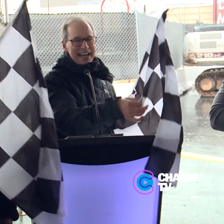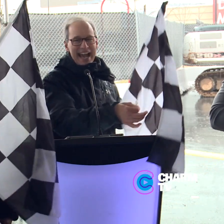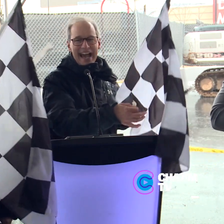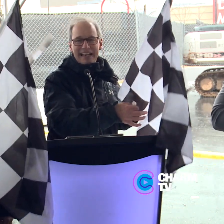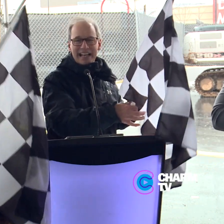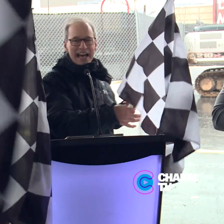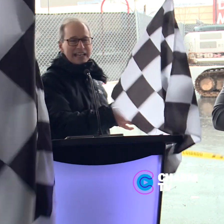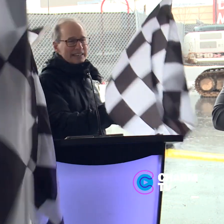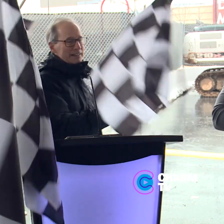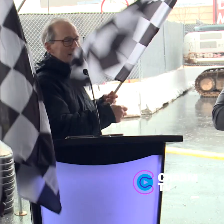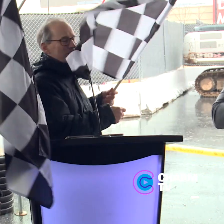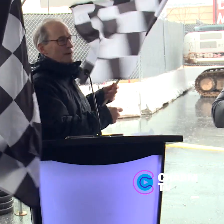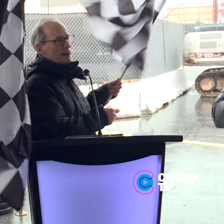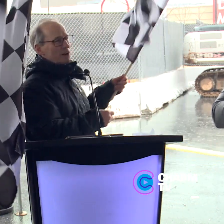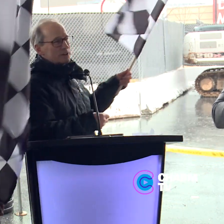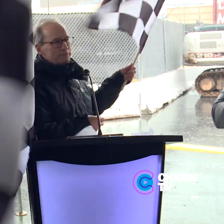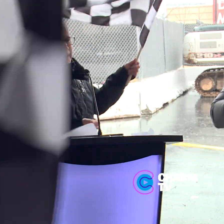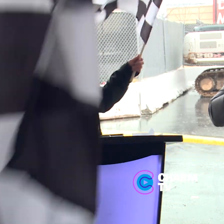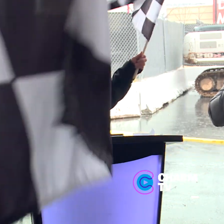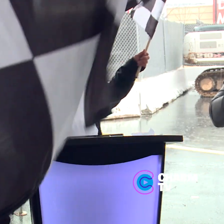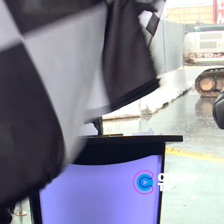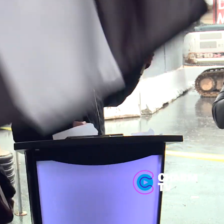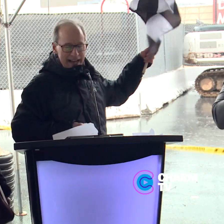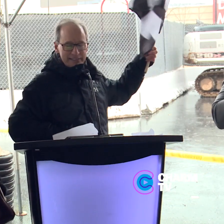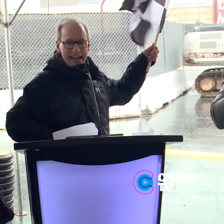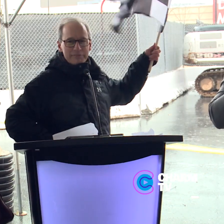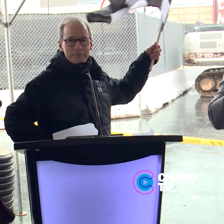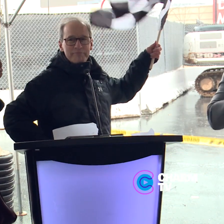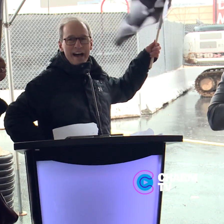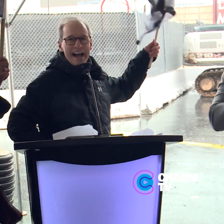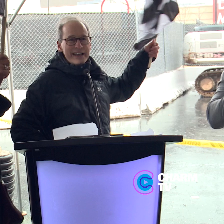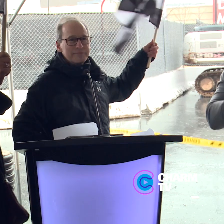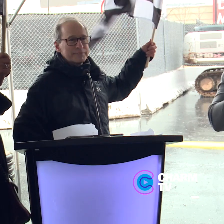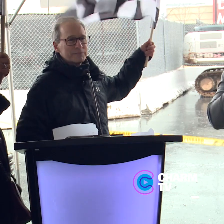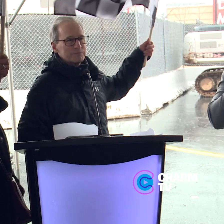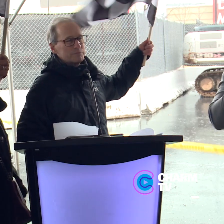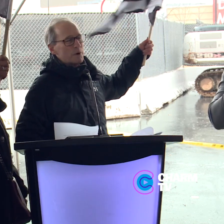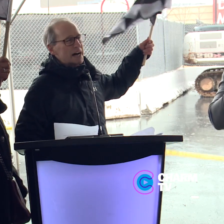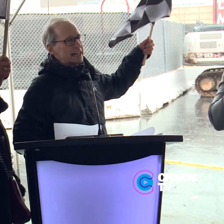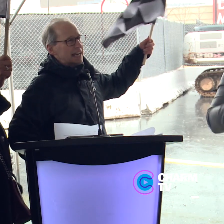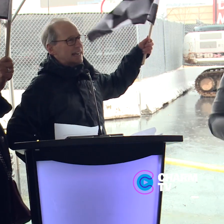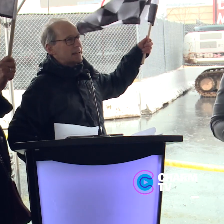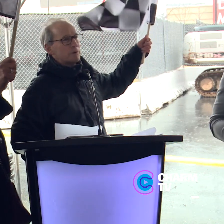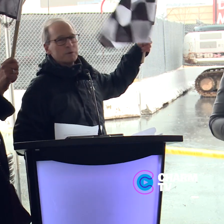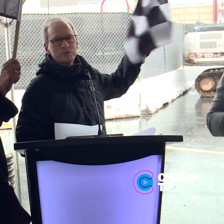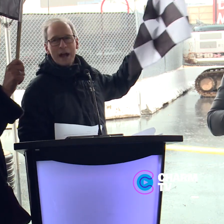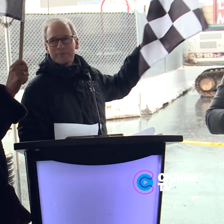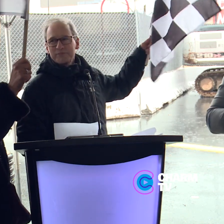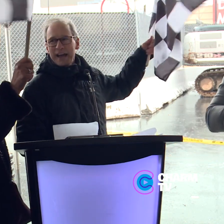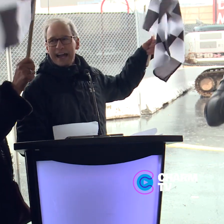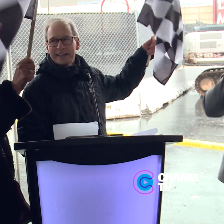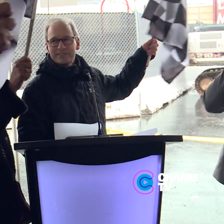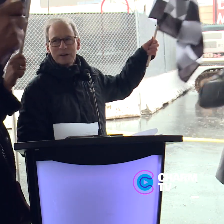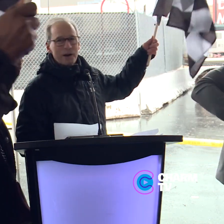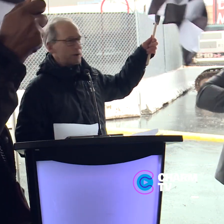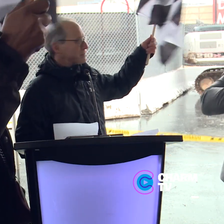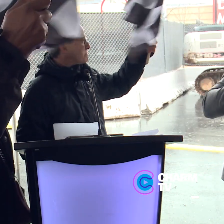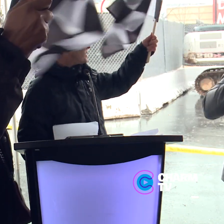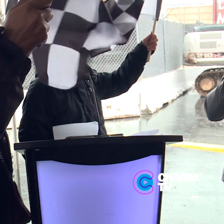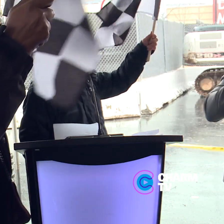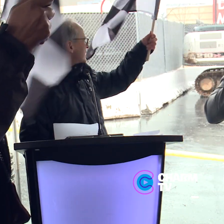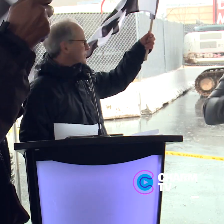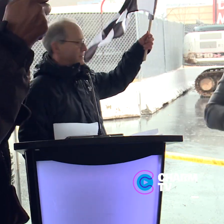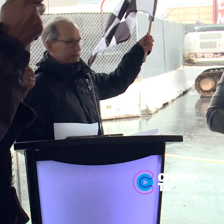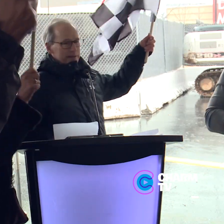All right, Adeline, we're going to hold the flags up. Could you count down from 5 to 1, and then we will drop the flag at 0. Are